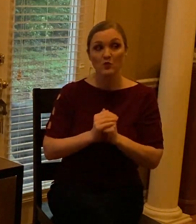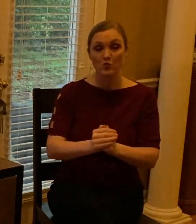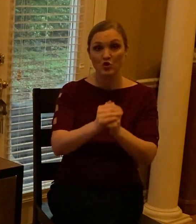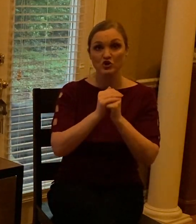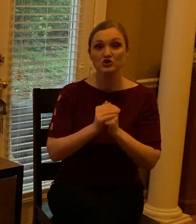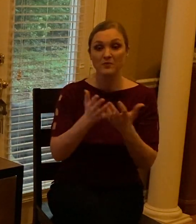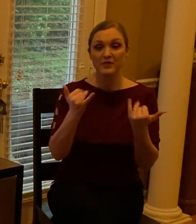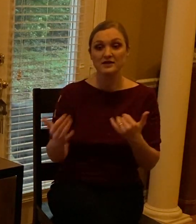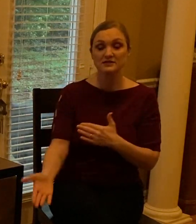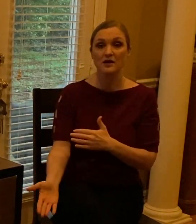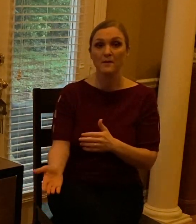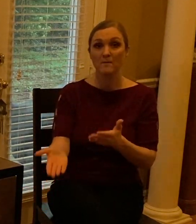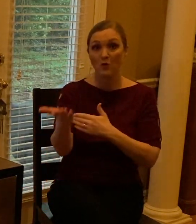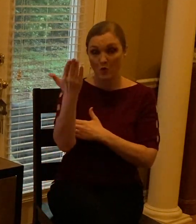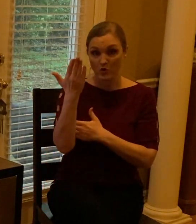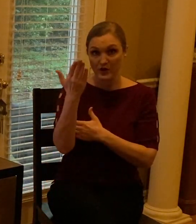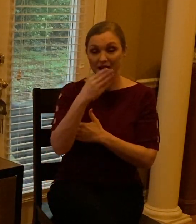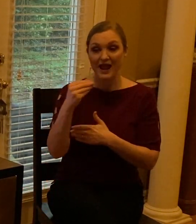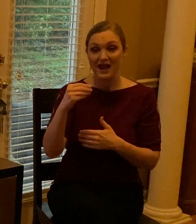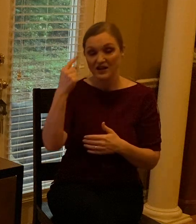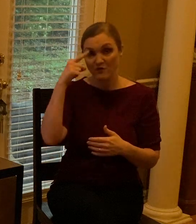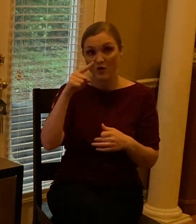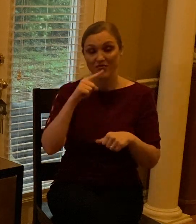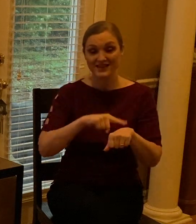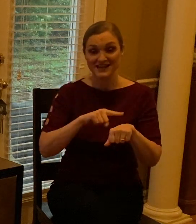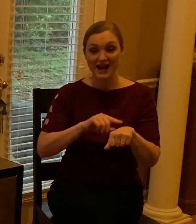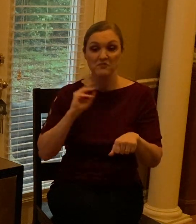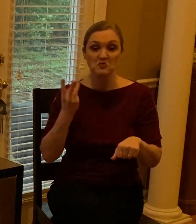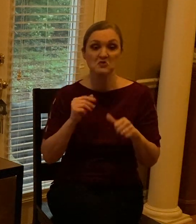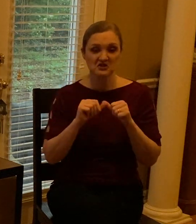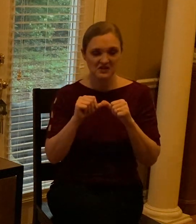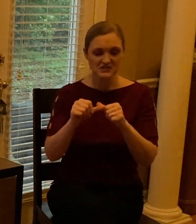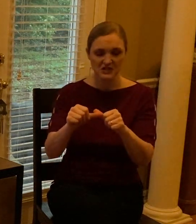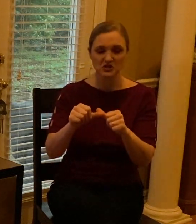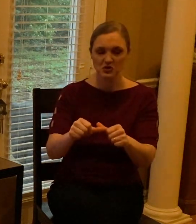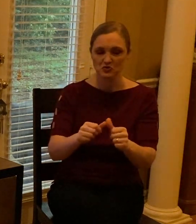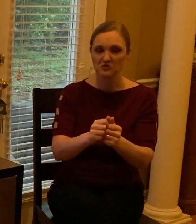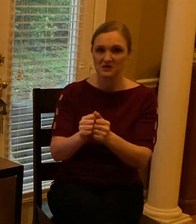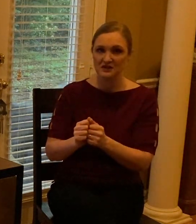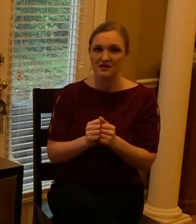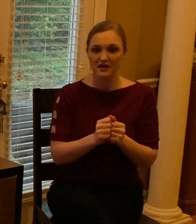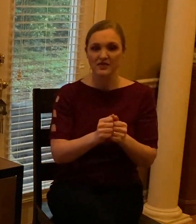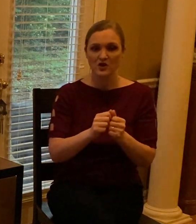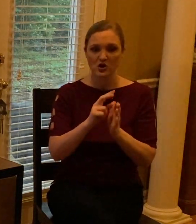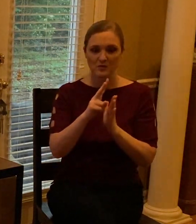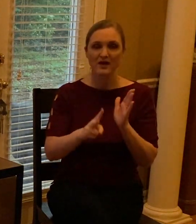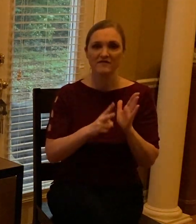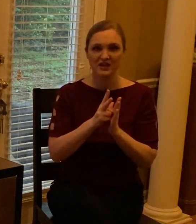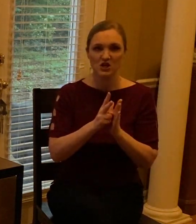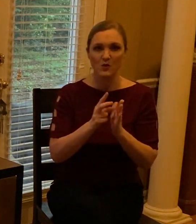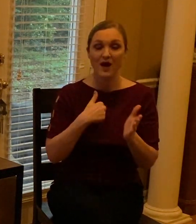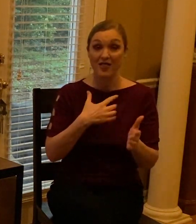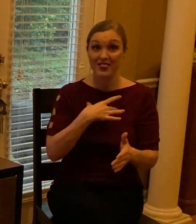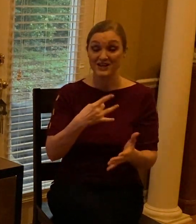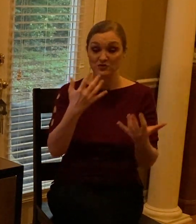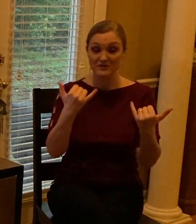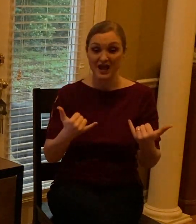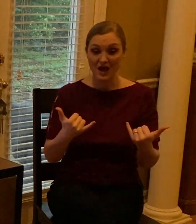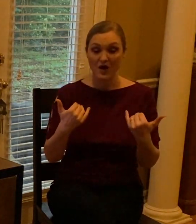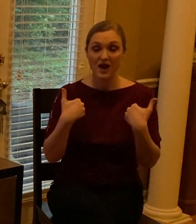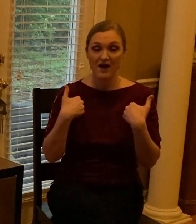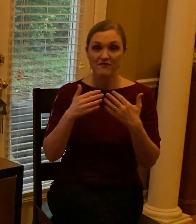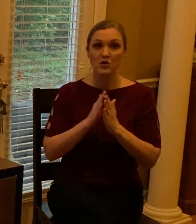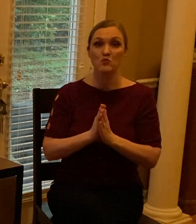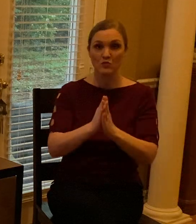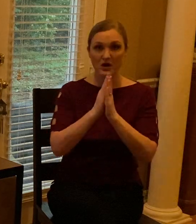morning and for the time that we will continue to do this. So I'd like to now lead us in a